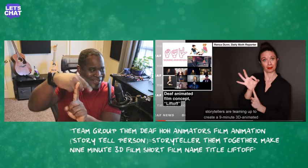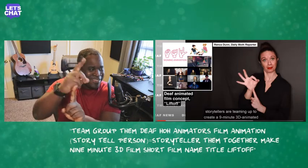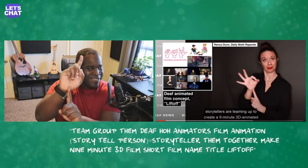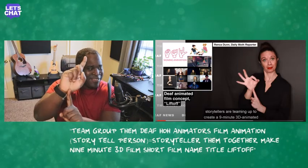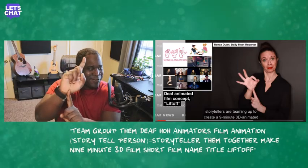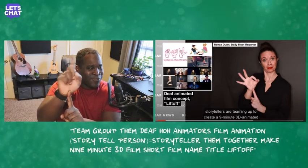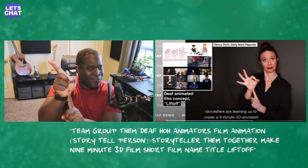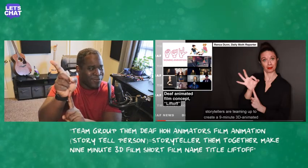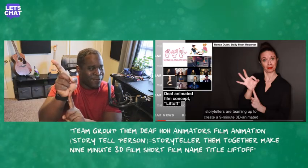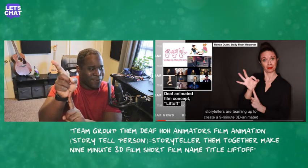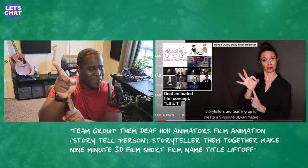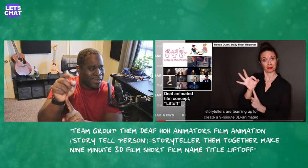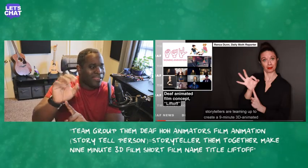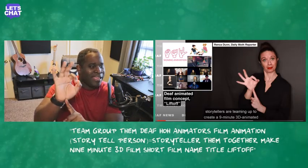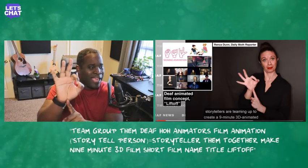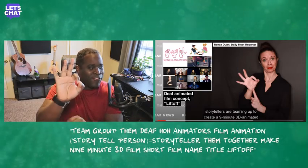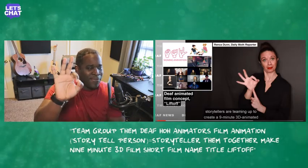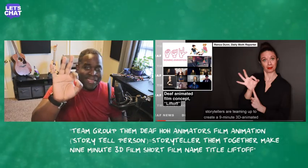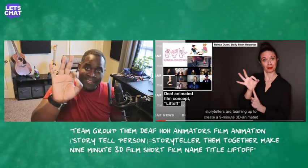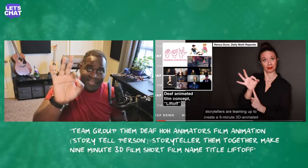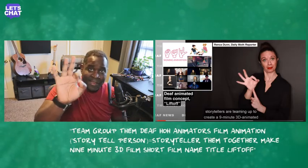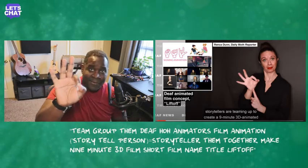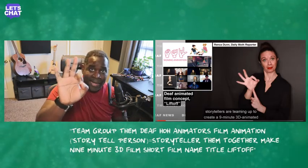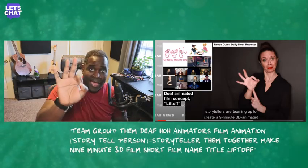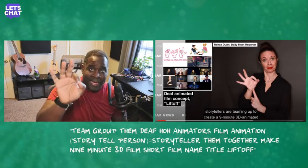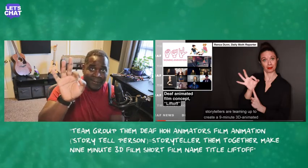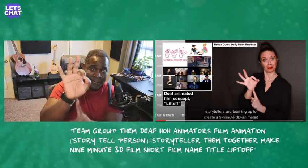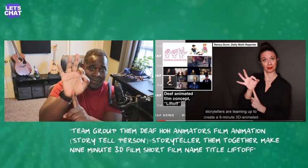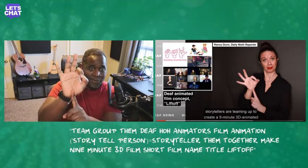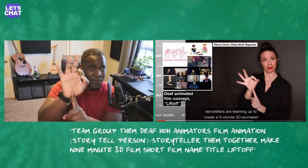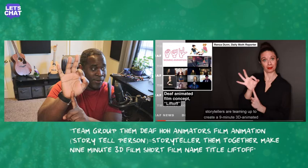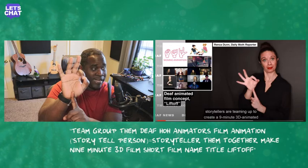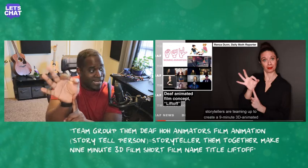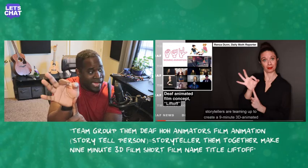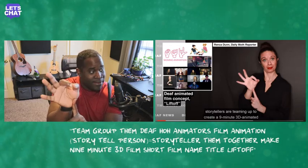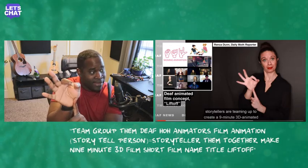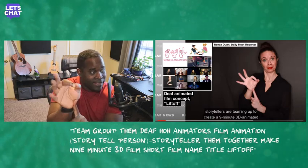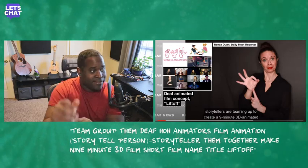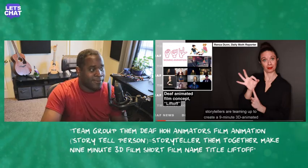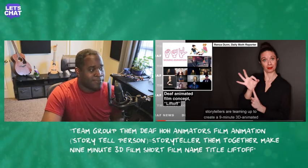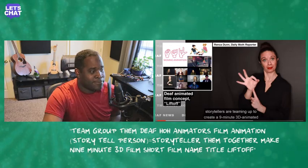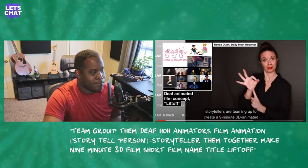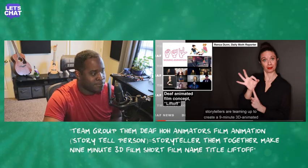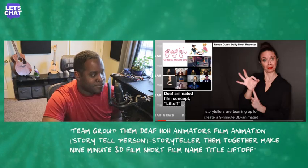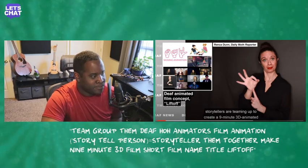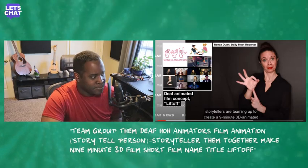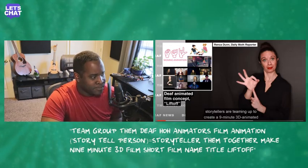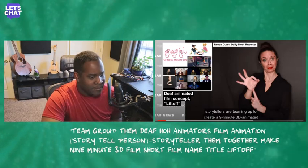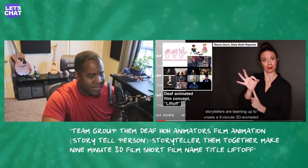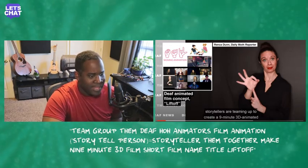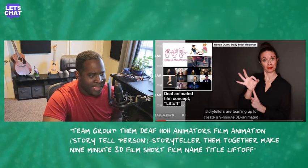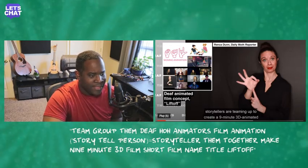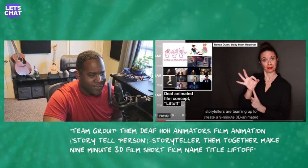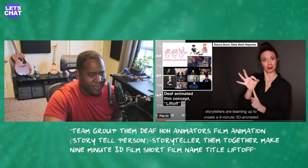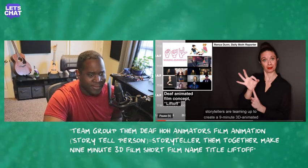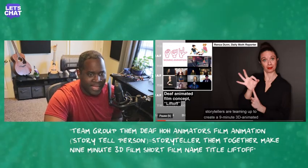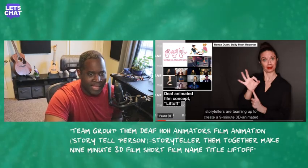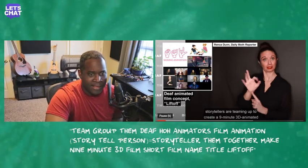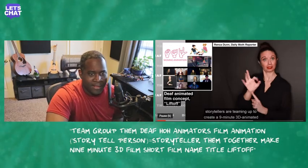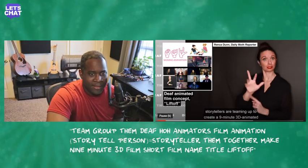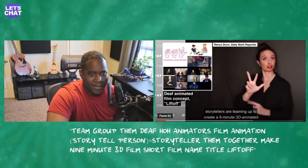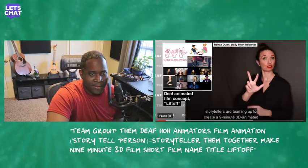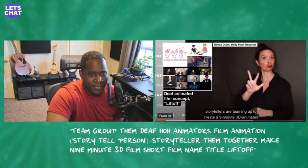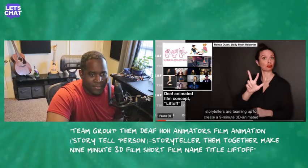going around it. So you just do that for a minute. And she's making the sign for nine. So 9 minutes. And then she'll